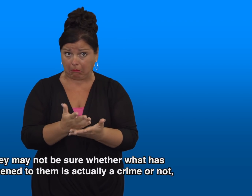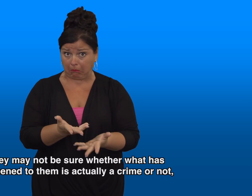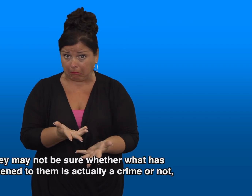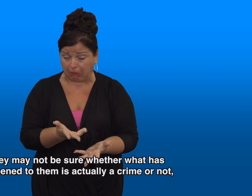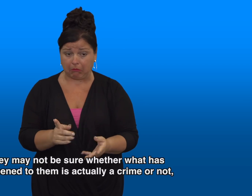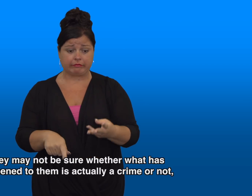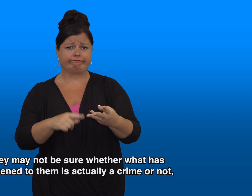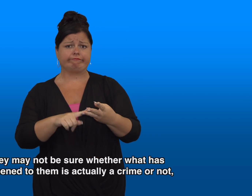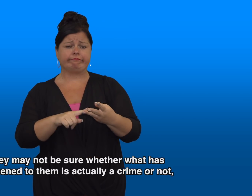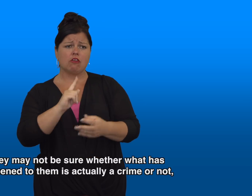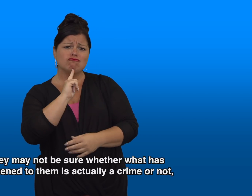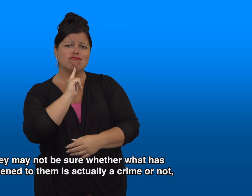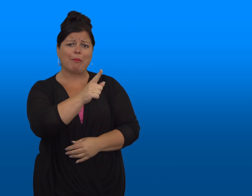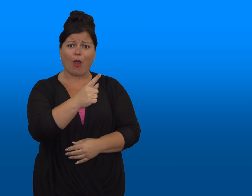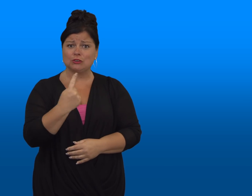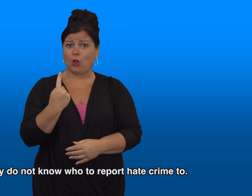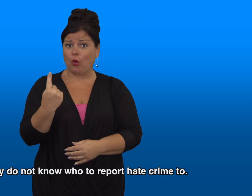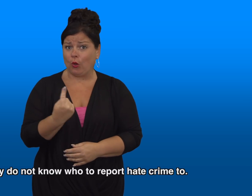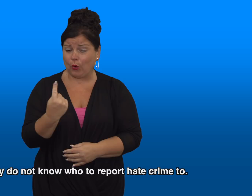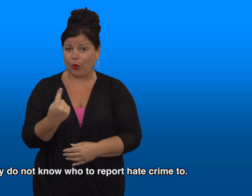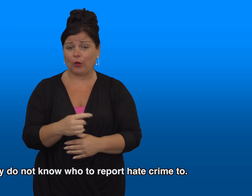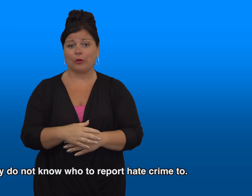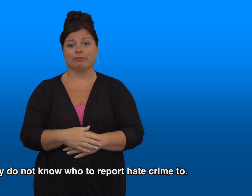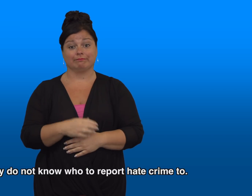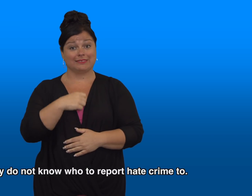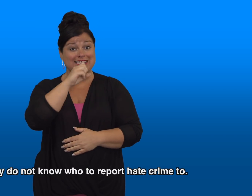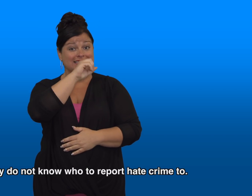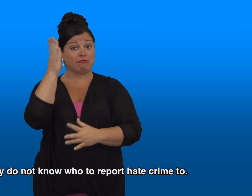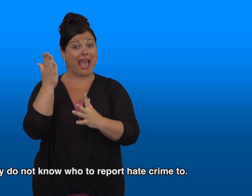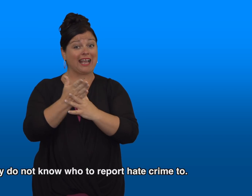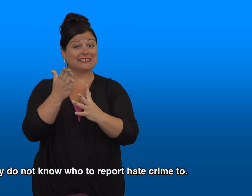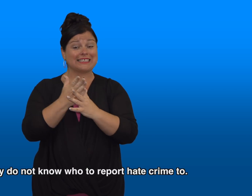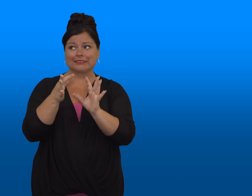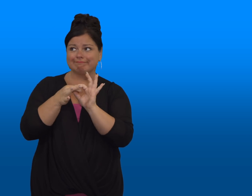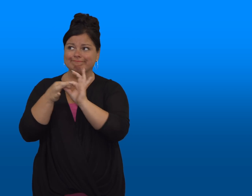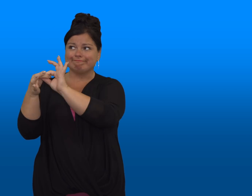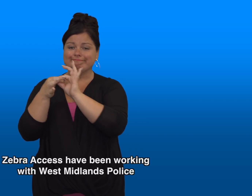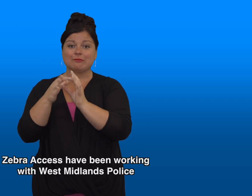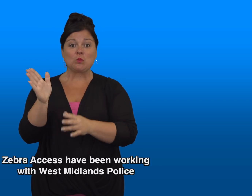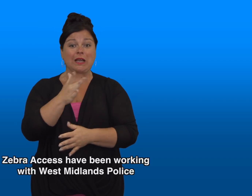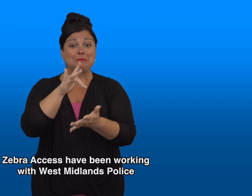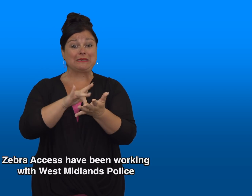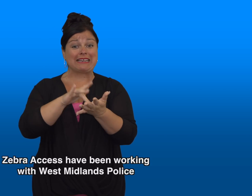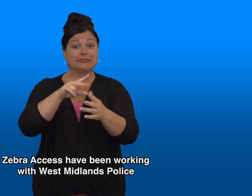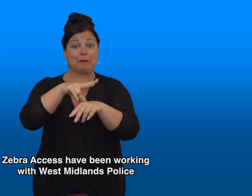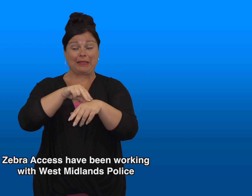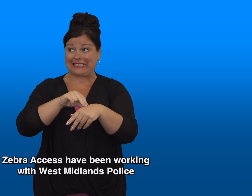has happened to them is actually a crime, and they do not know who to report hate crime to. So Zebra Access have been working with